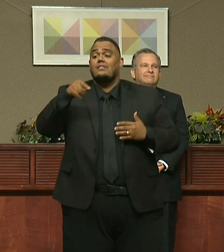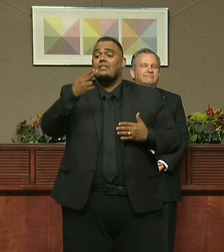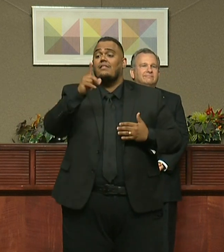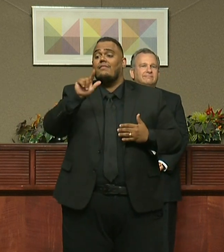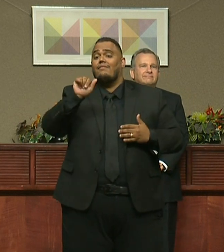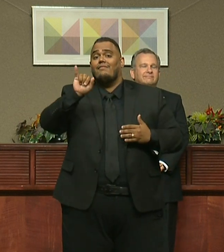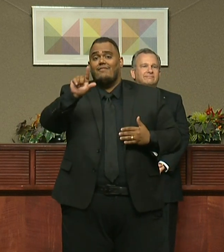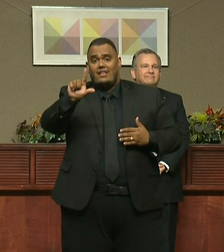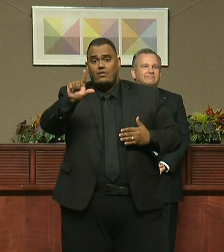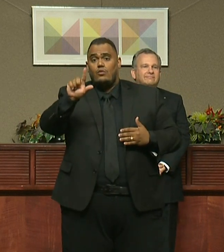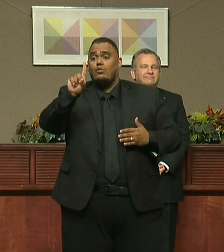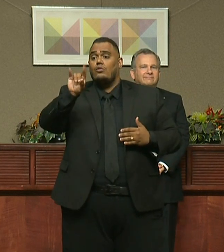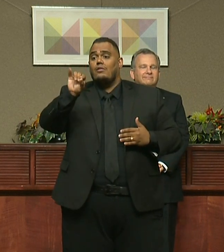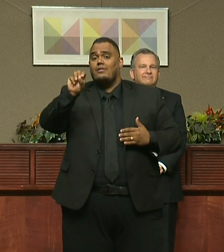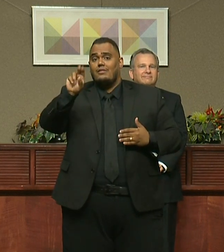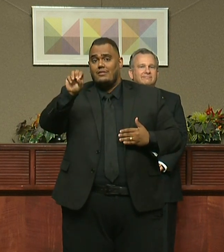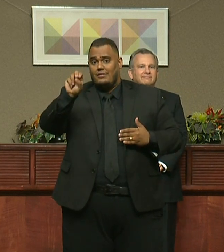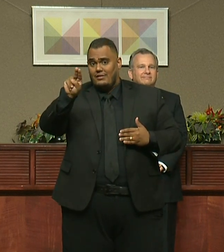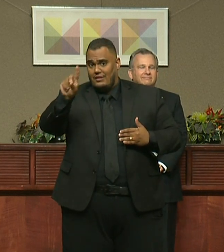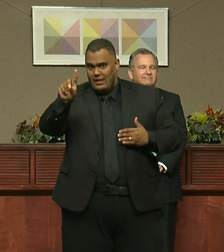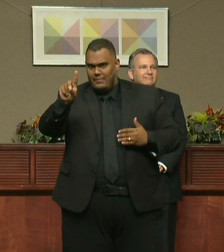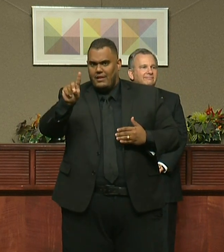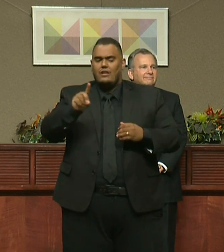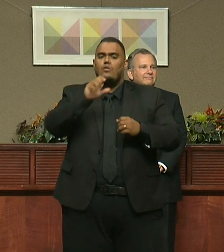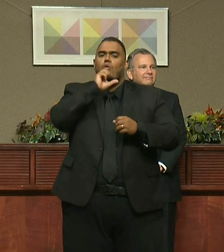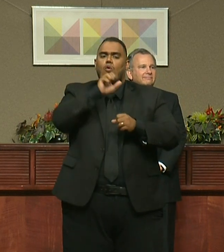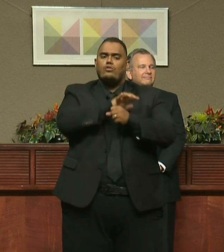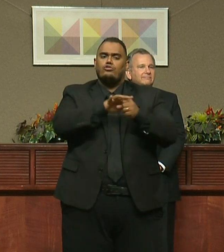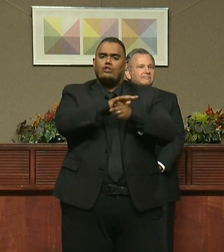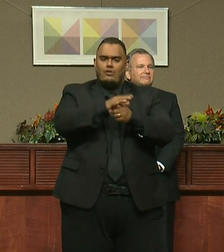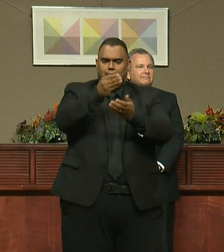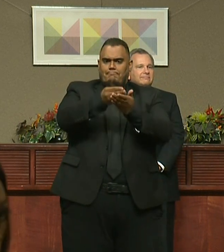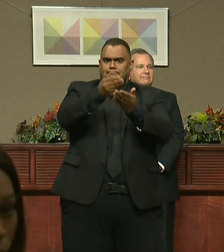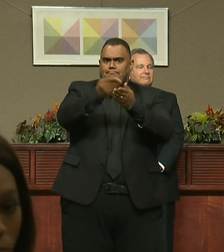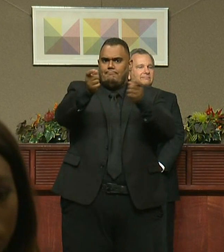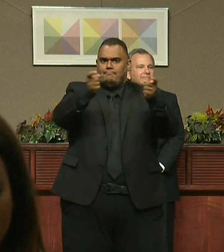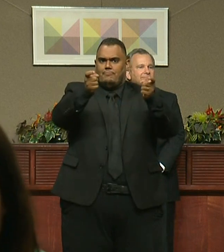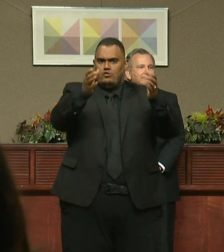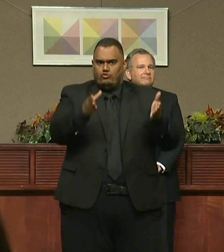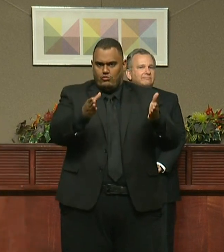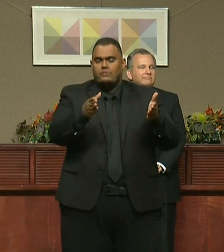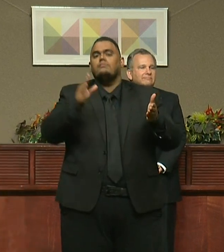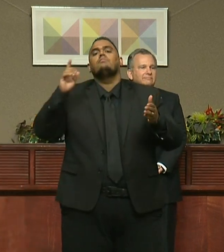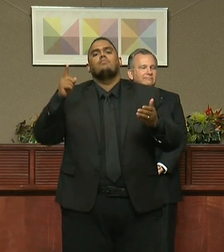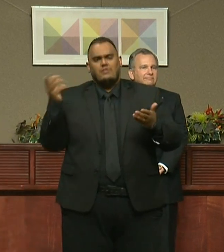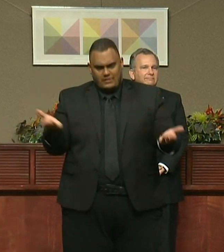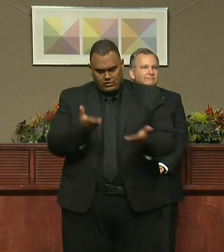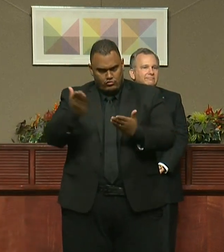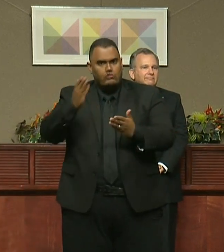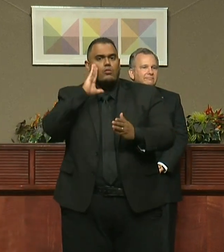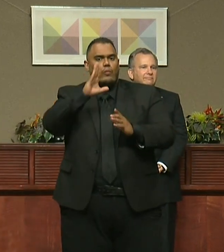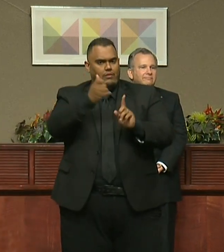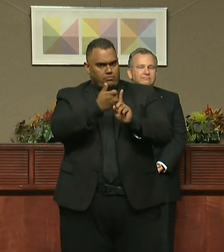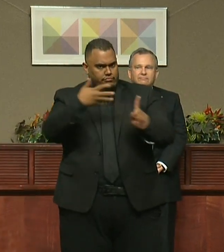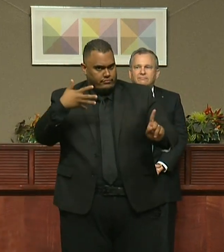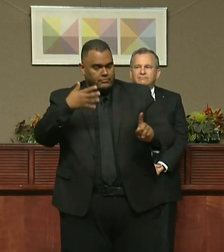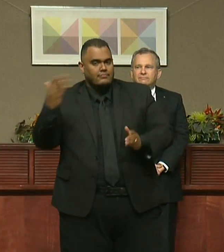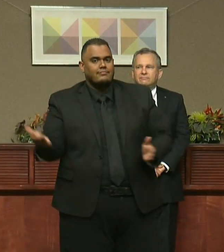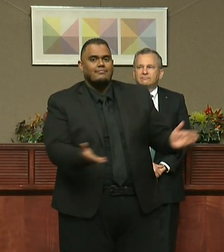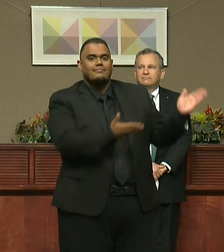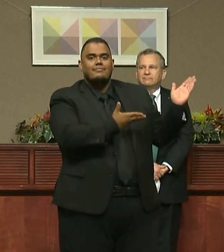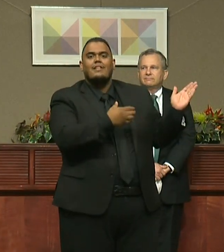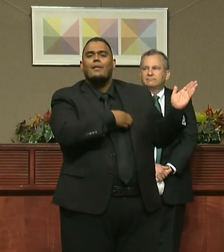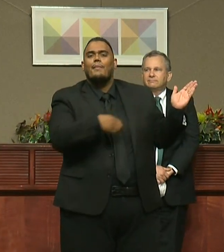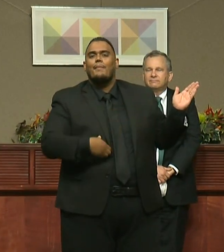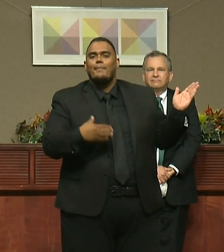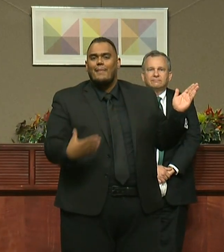here to discuss the latest TDT revenue information. We start with Orange County Mayor Jerry Demings. Mayor. Good afternoon to